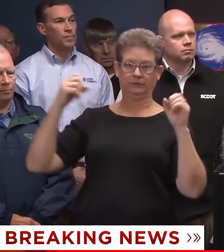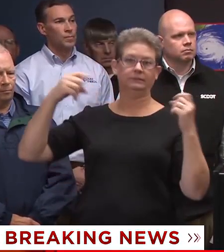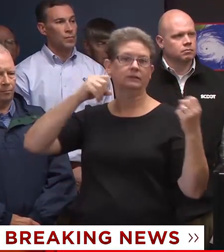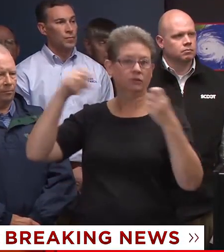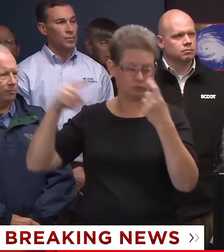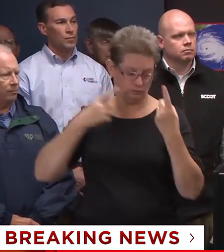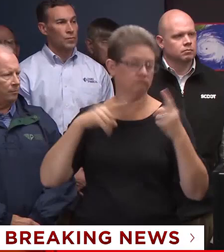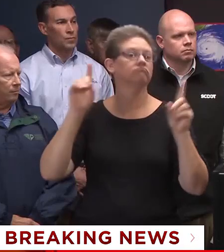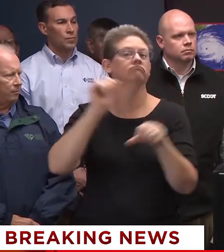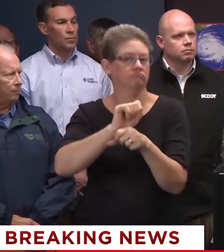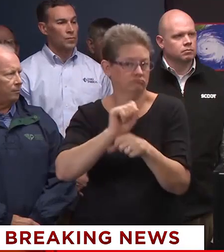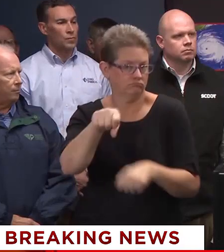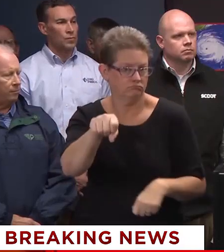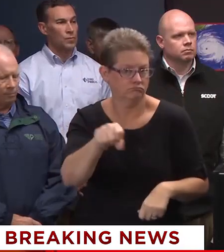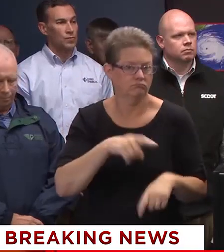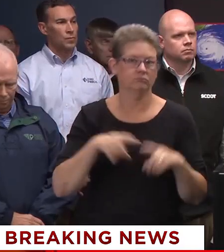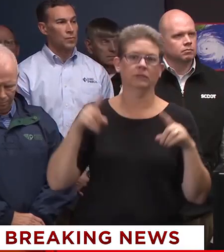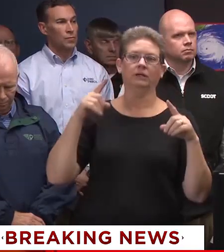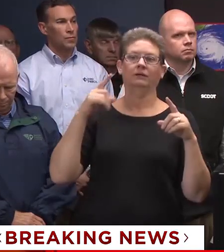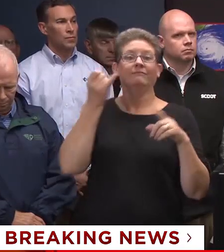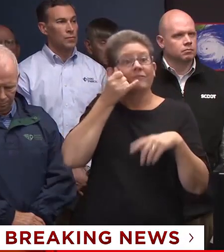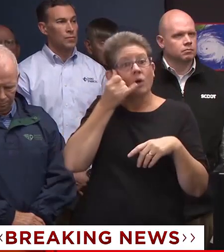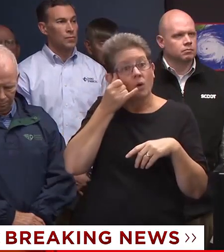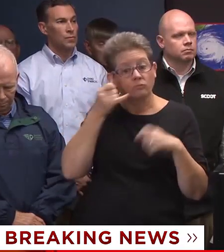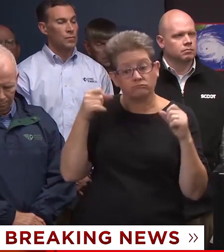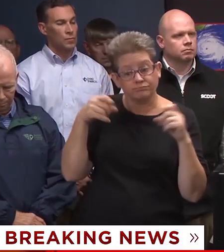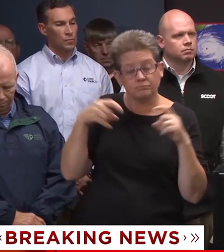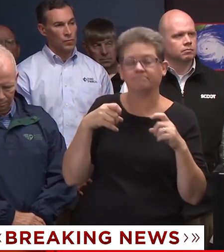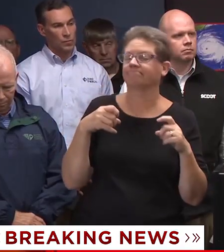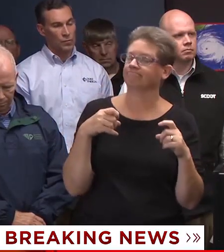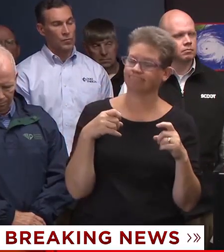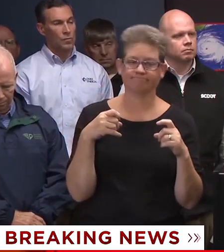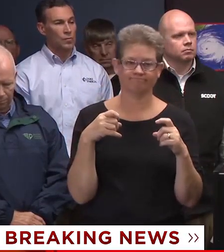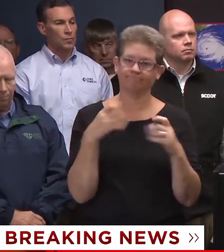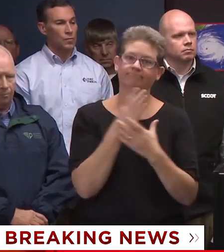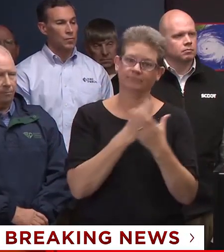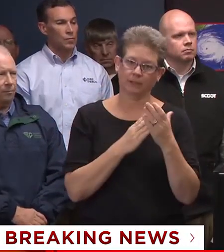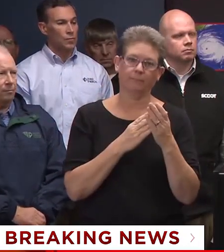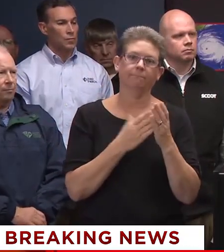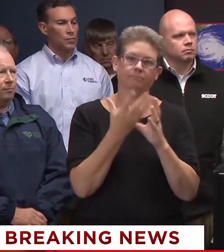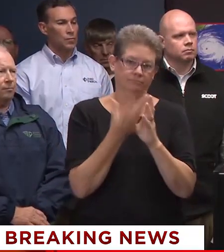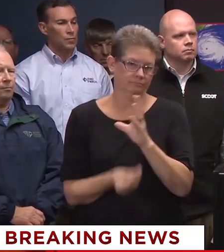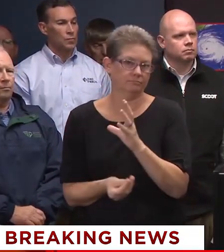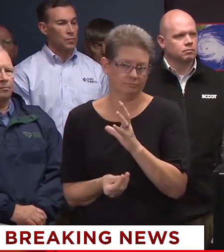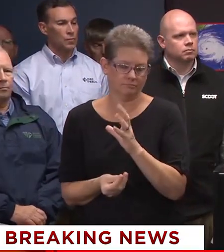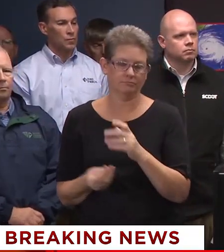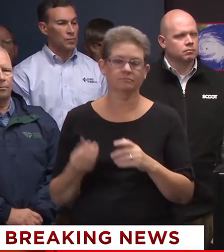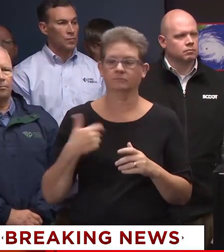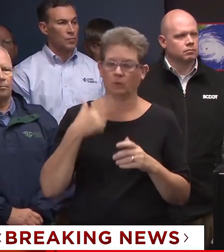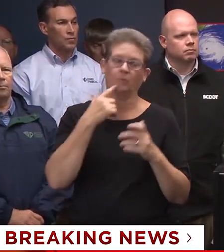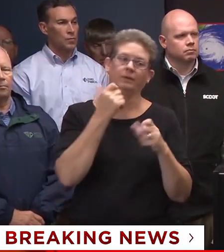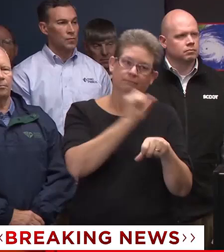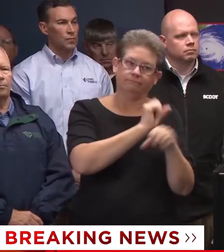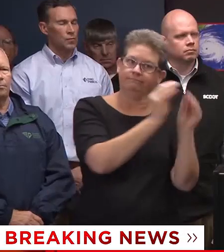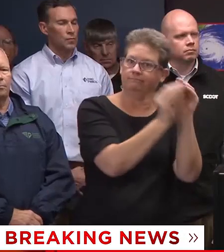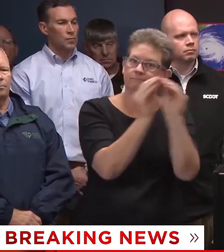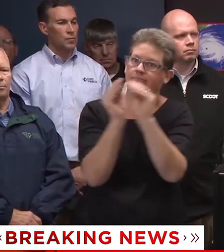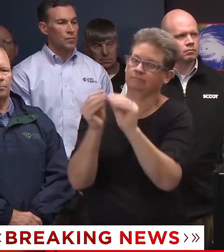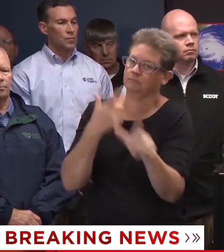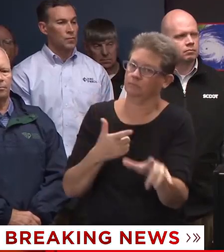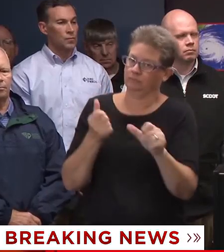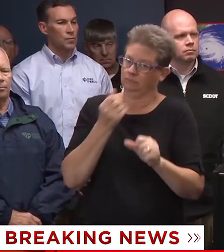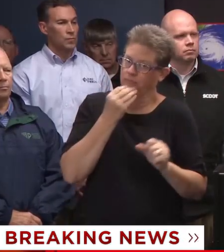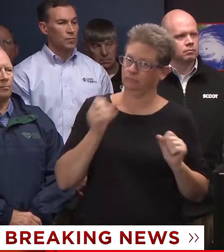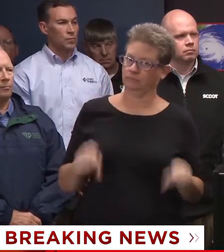working, we'll be getting to those, all of those assets as quickly as possible. But